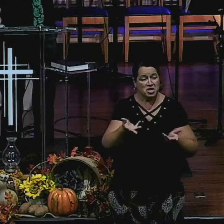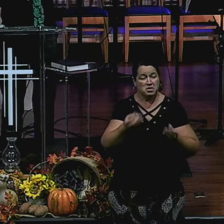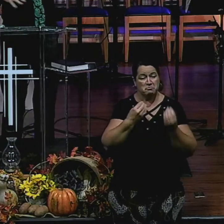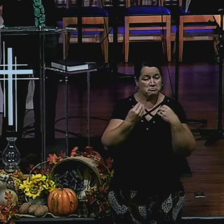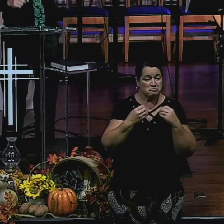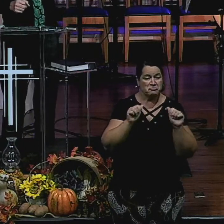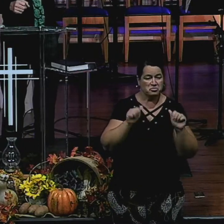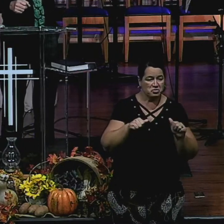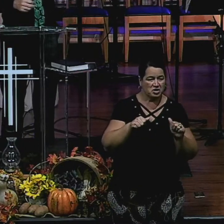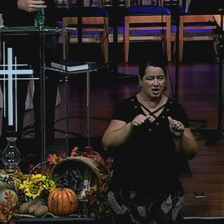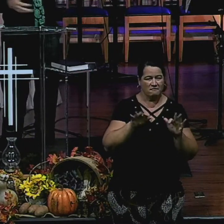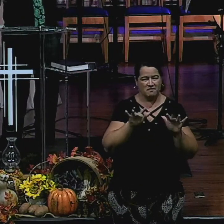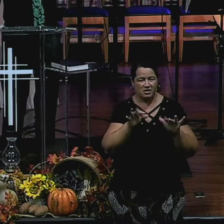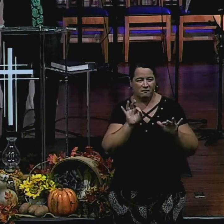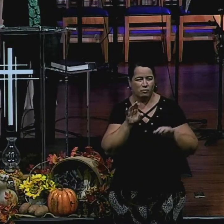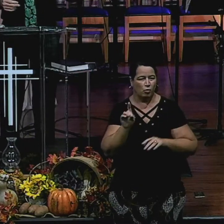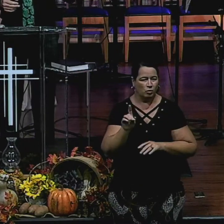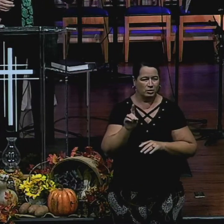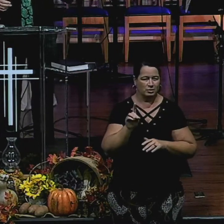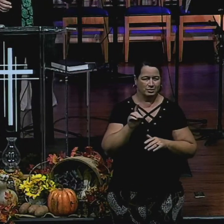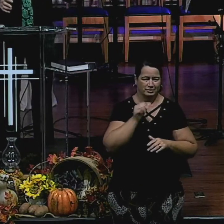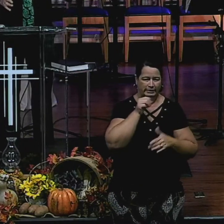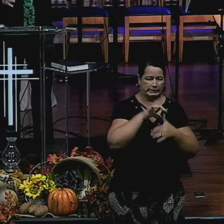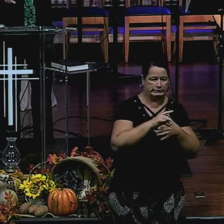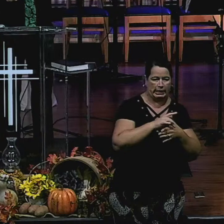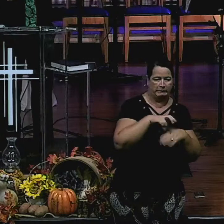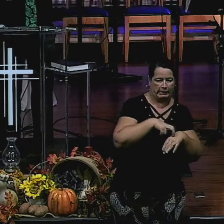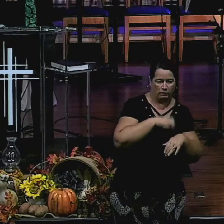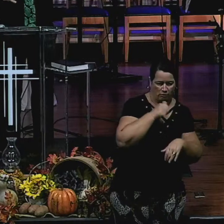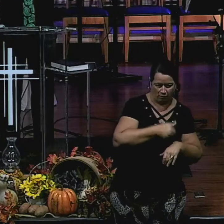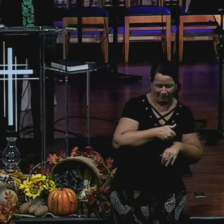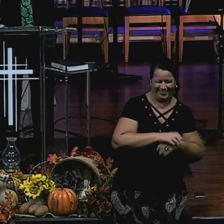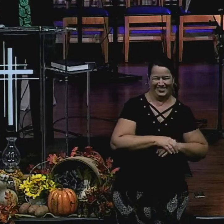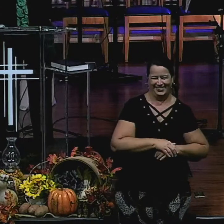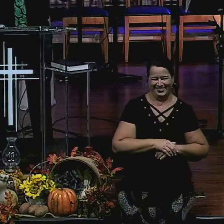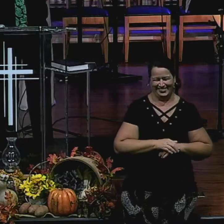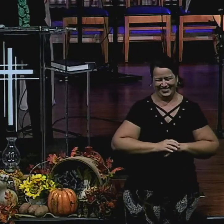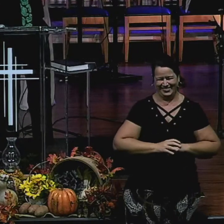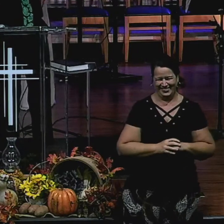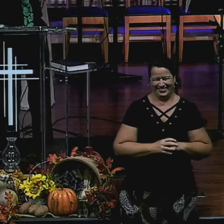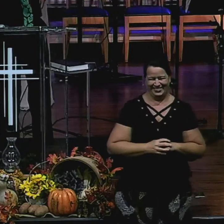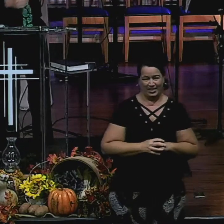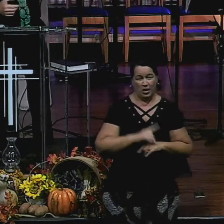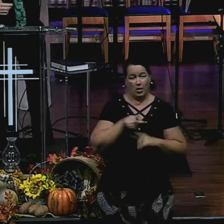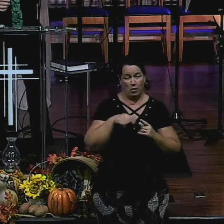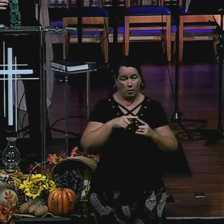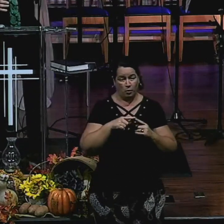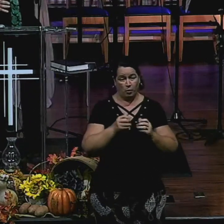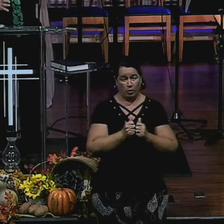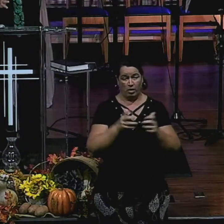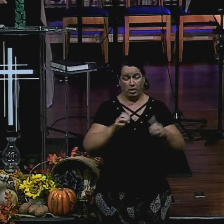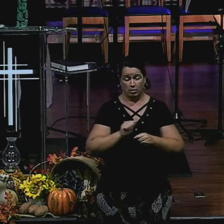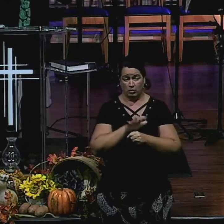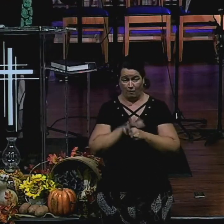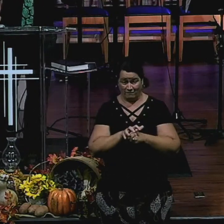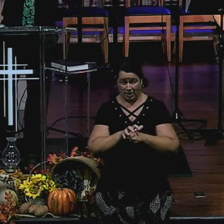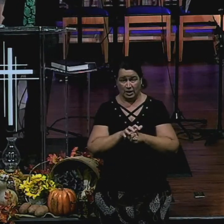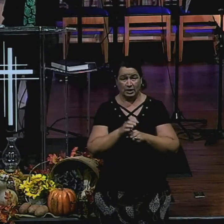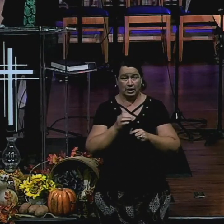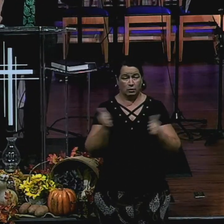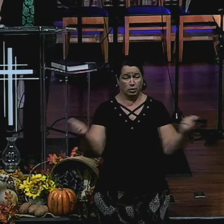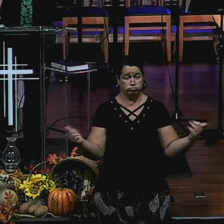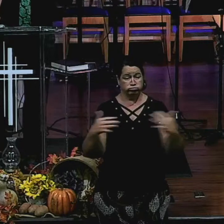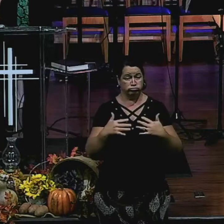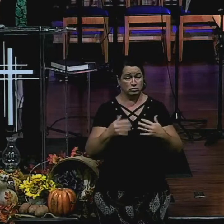your food, not a full-on banquet like steak and potatoes, like we usually do when we don't have COVID. But